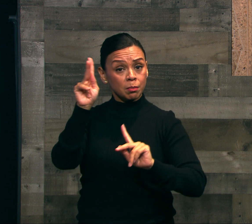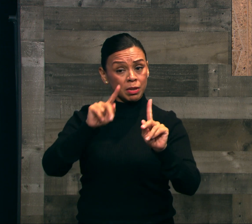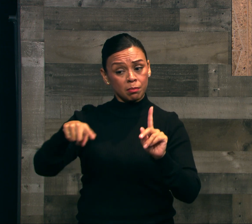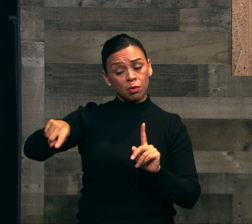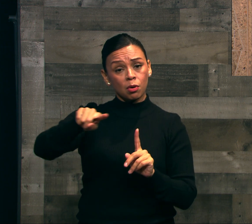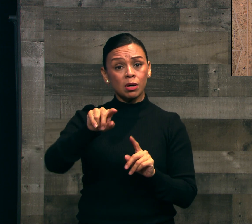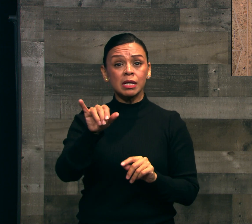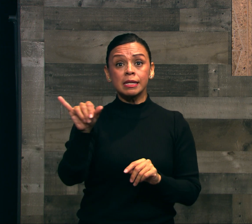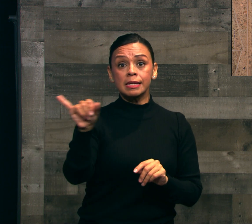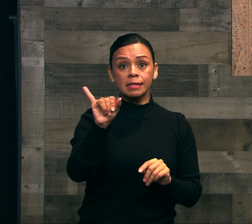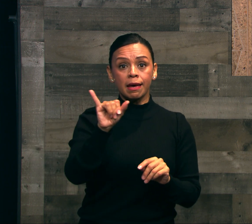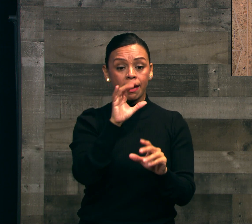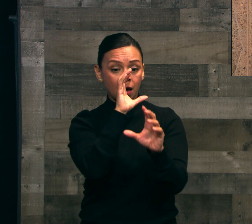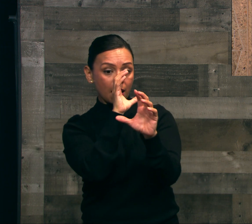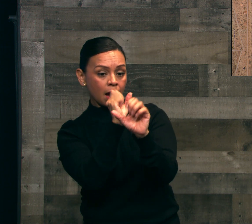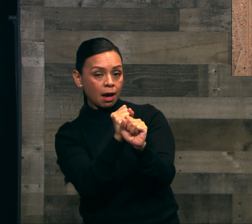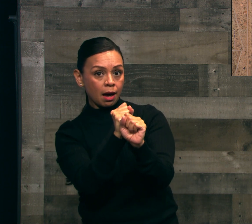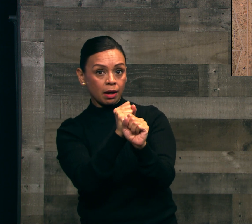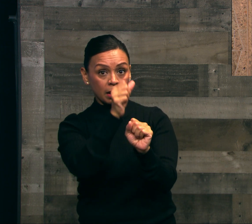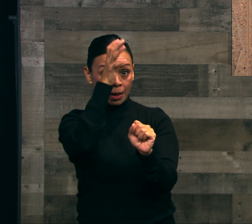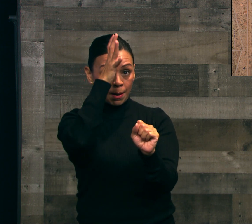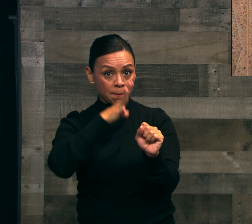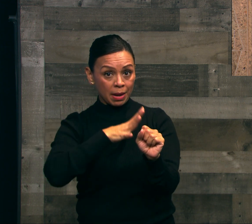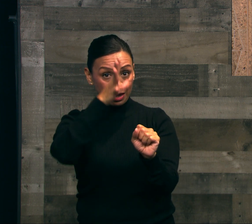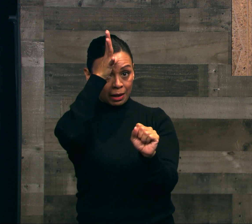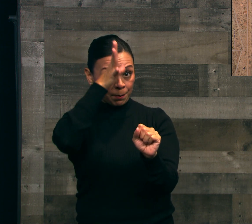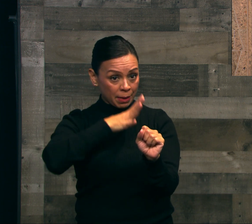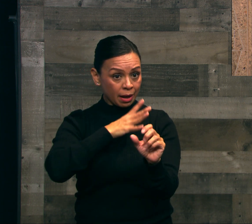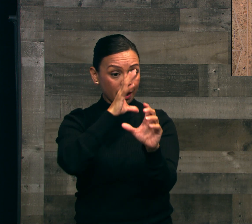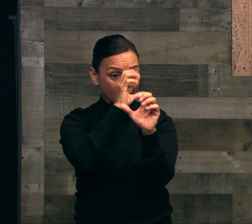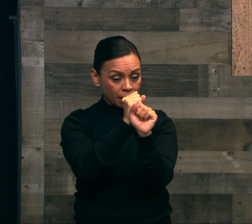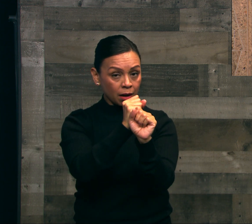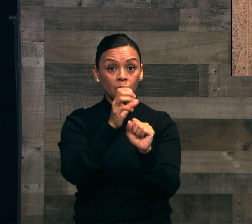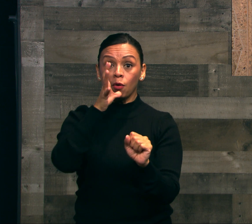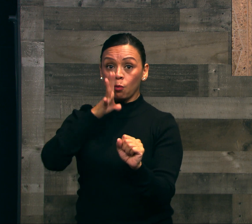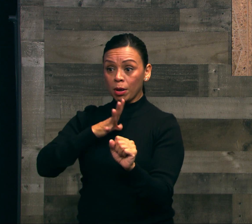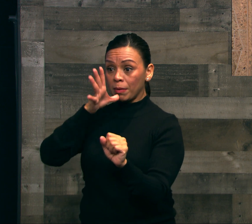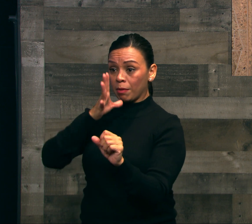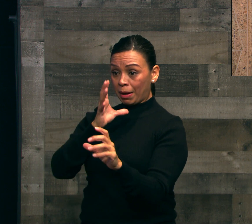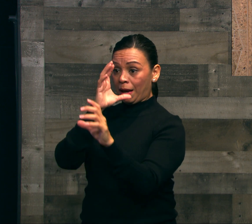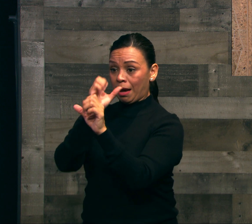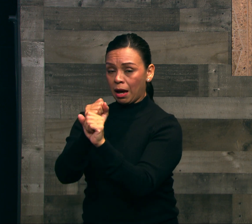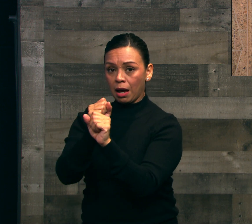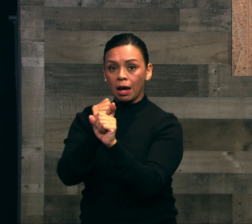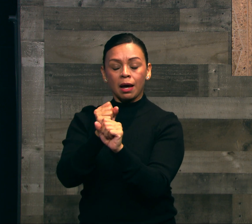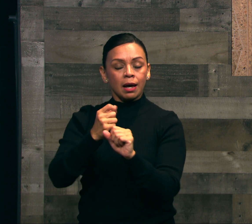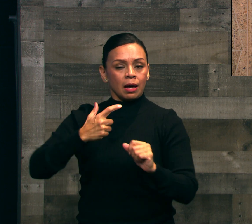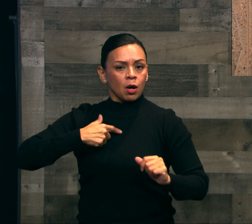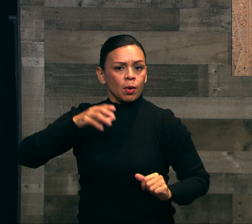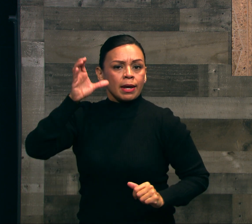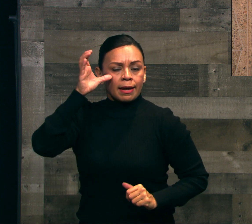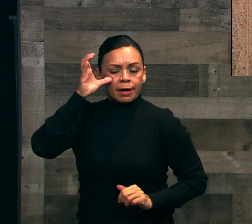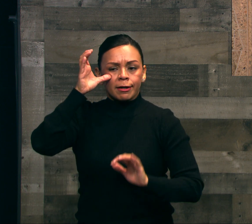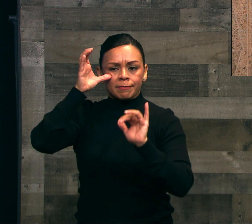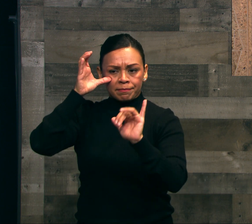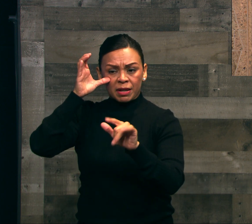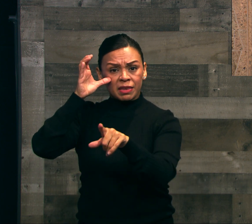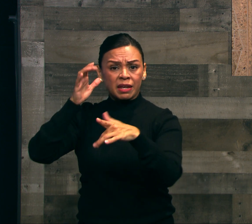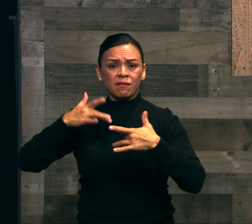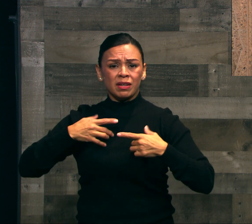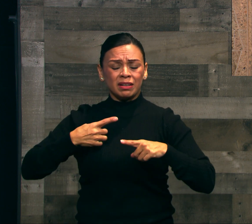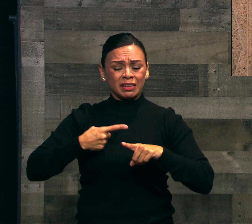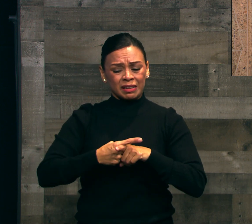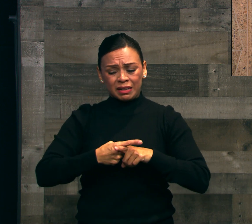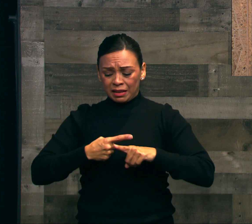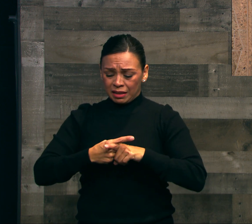those who have same-sex attraction, and to be able to hear their